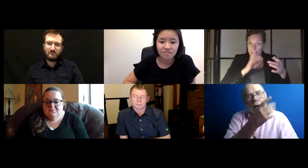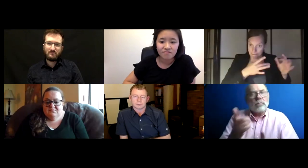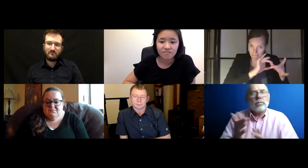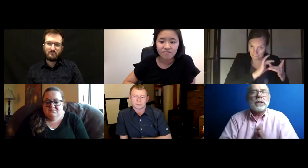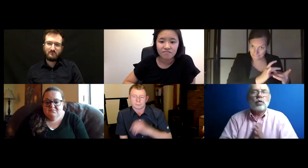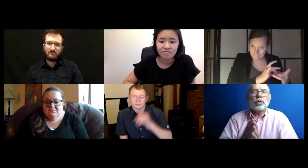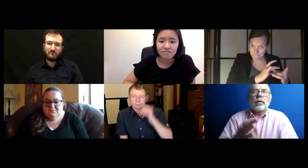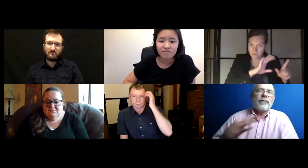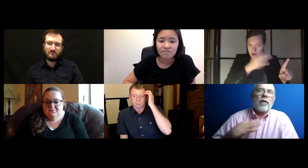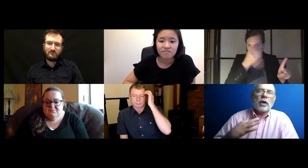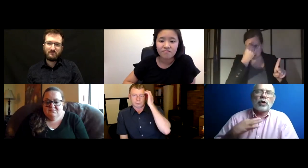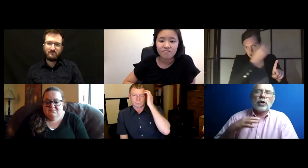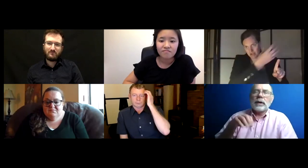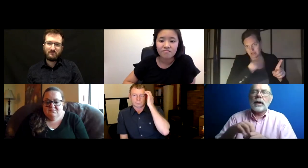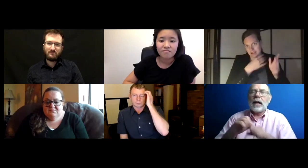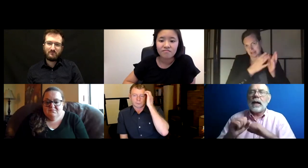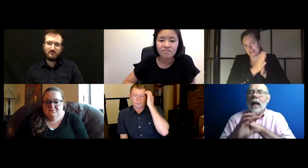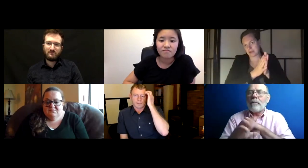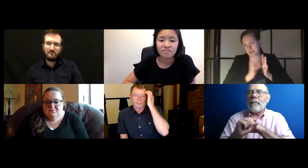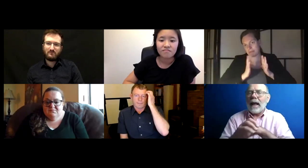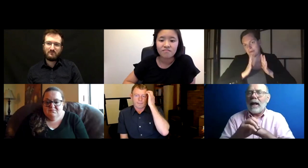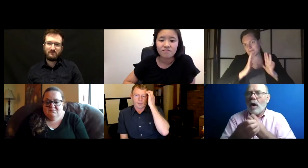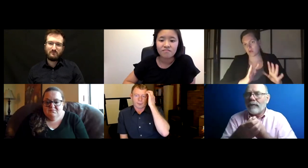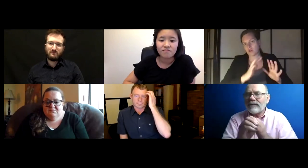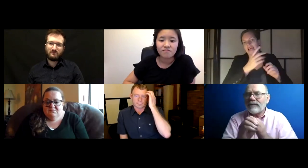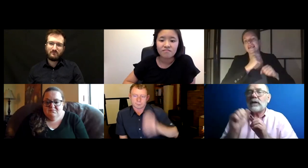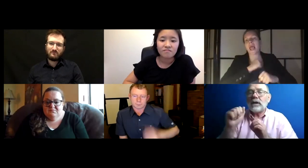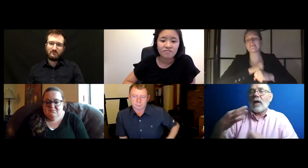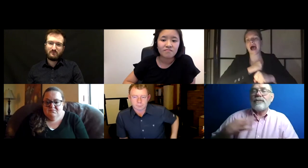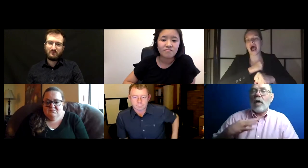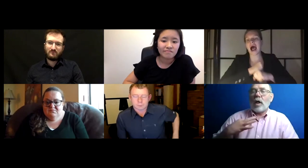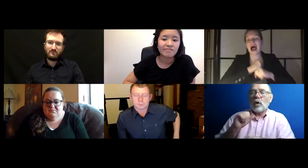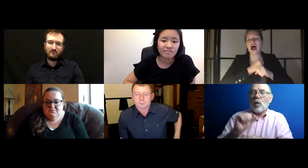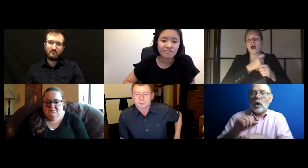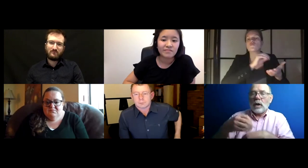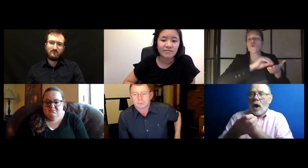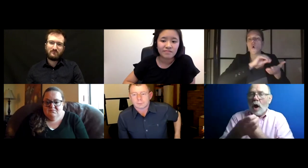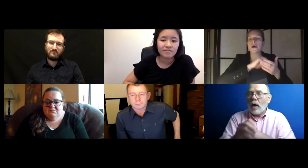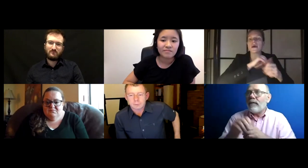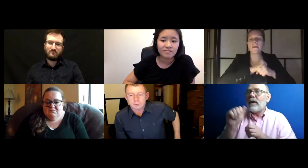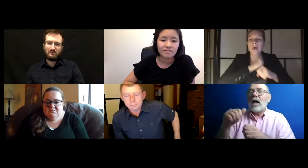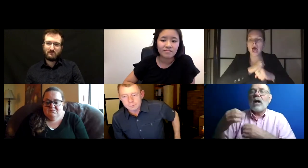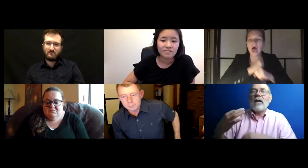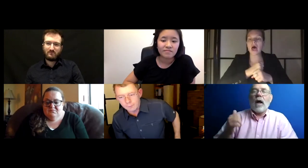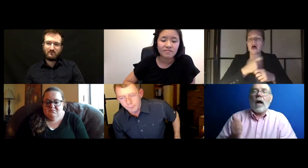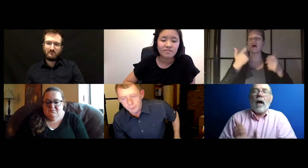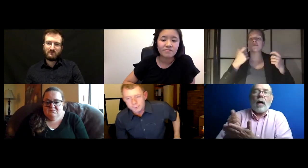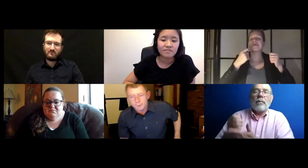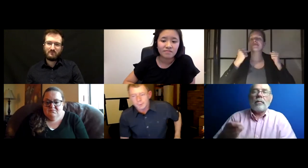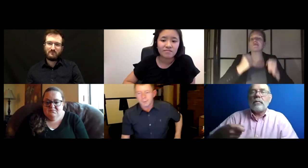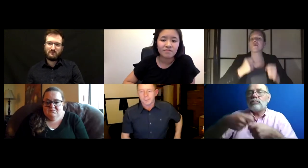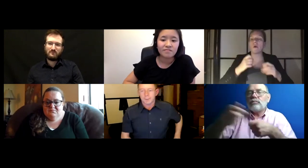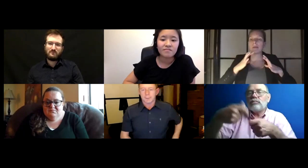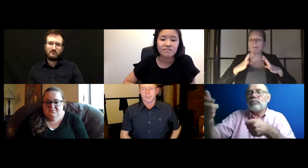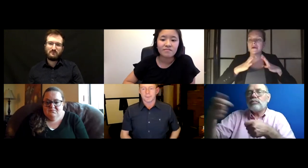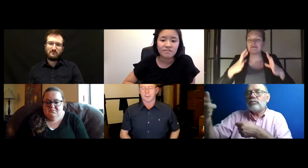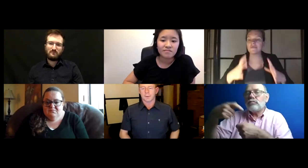political party. You need to become a member and let them know that you're interested in volunteering, whether in the office or the campaign